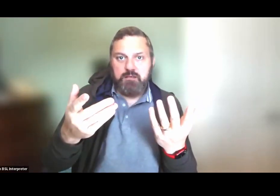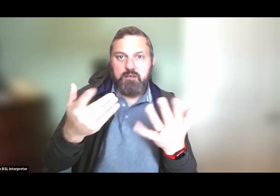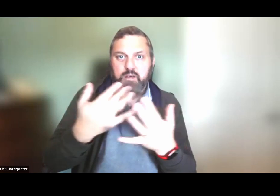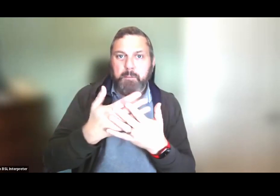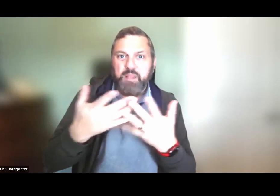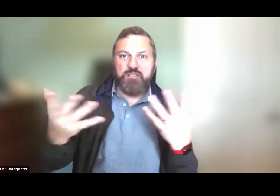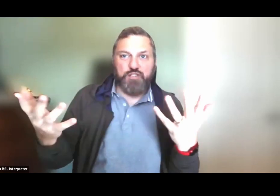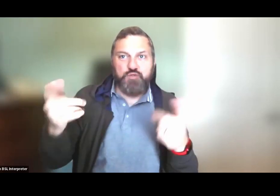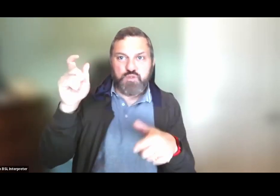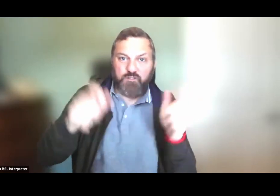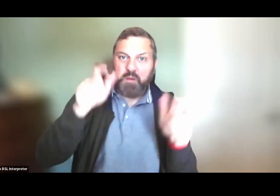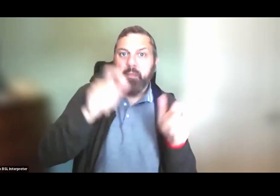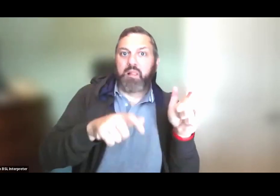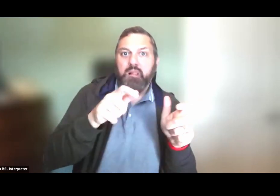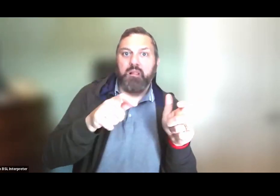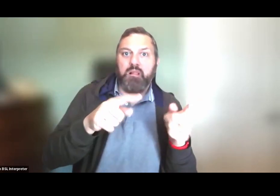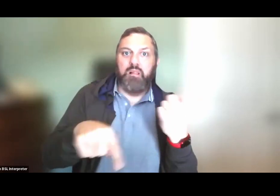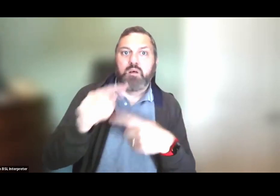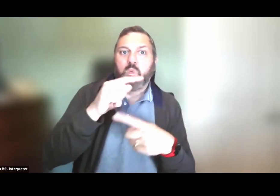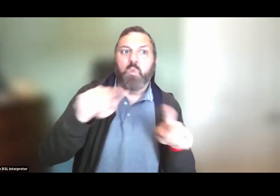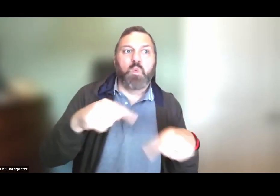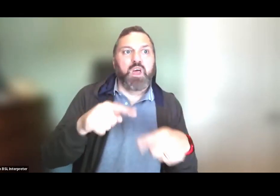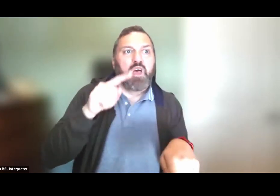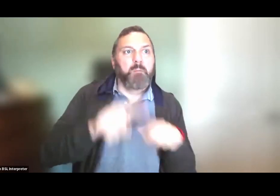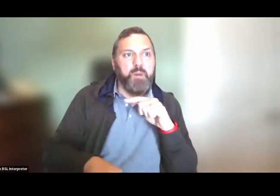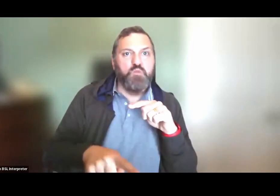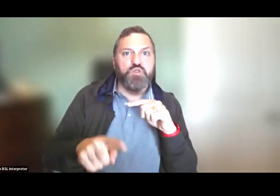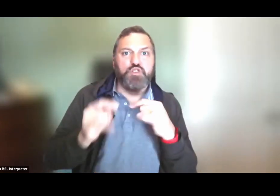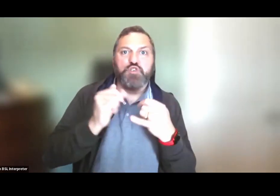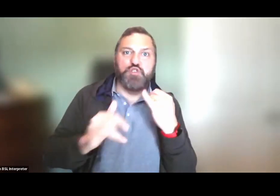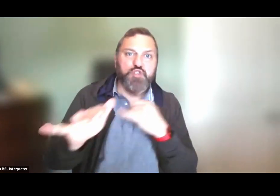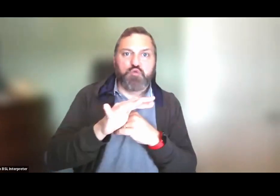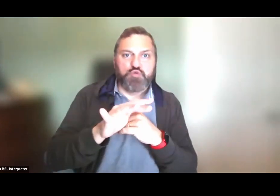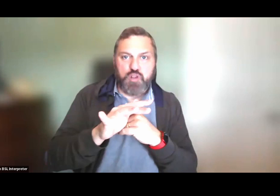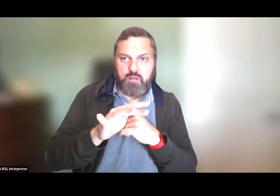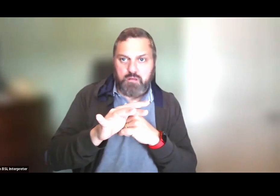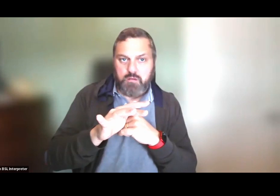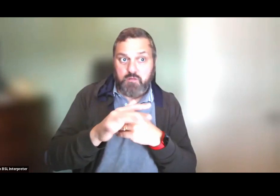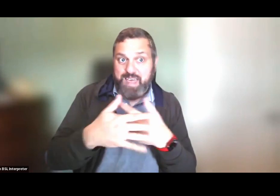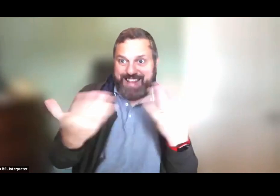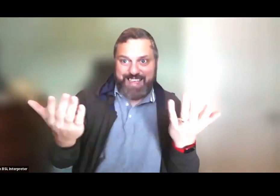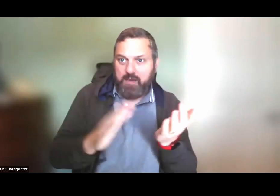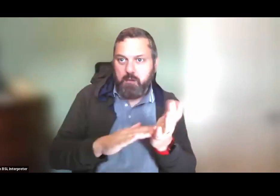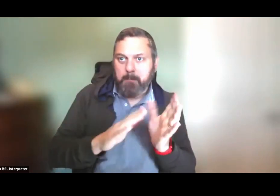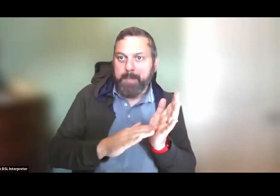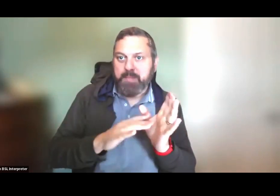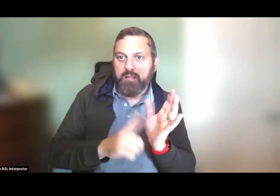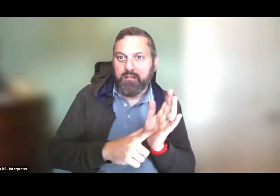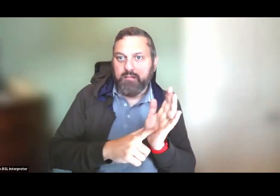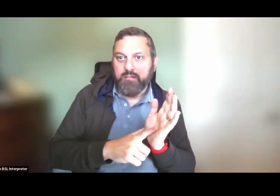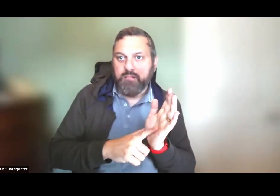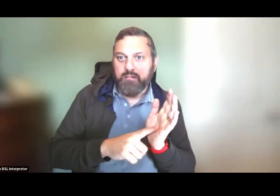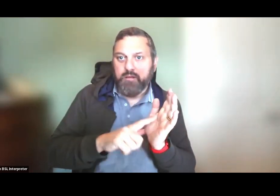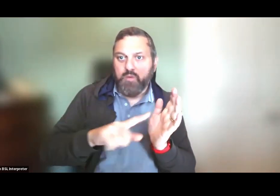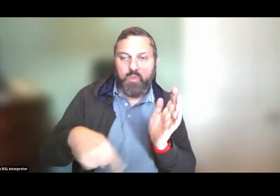multitude of people and our relatedness. We are the most social of all mammals. We have an ability to share,